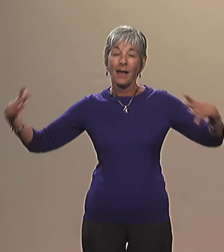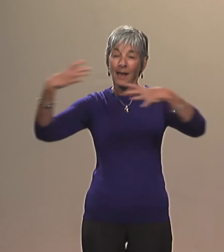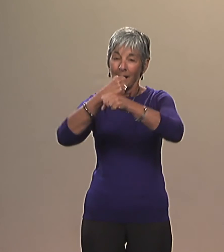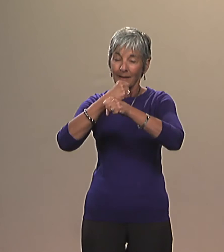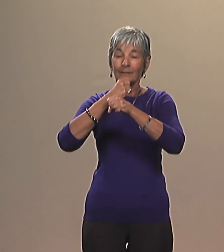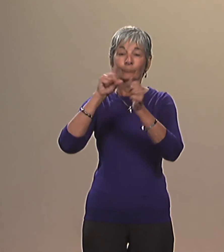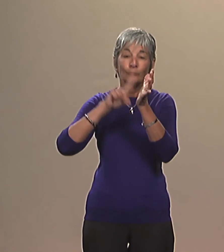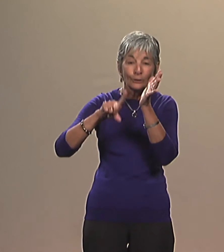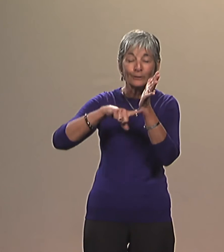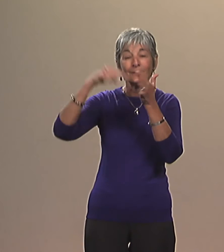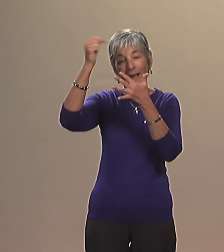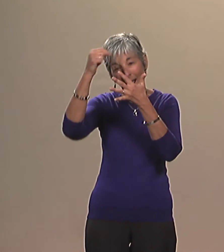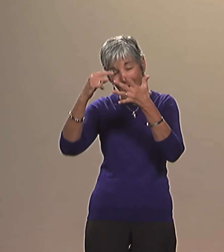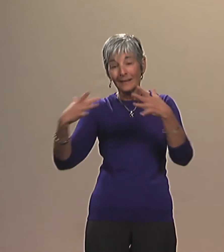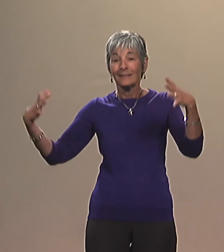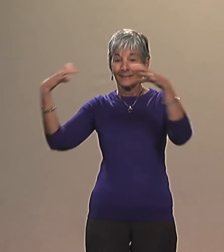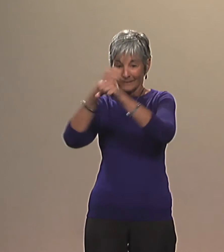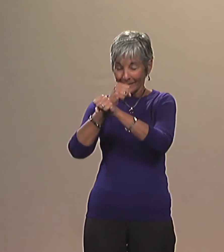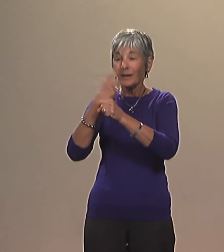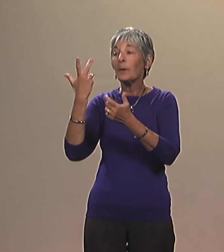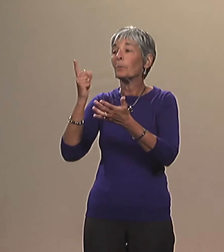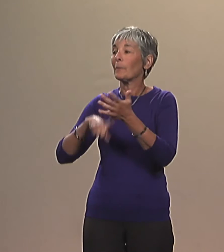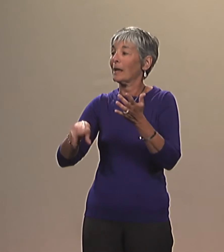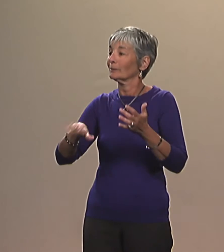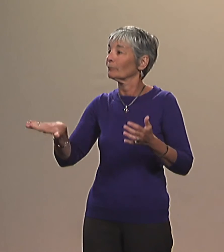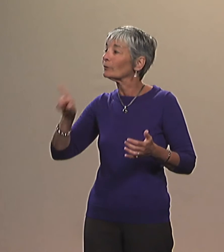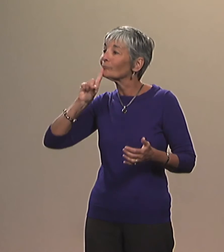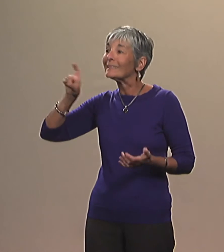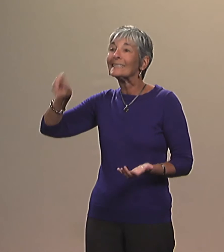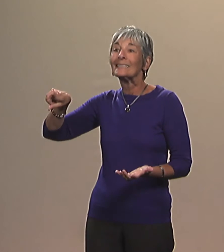Here's a summary of what is actually needed based on all of the research.